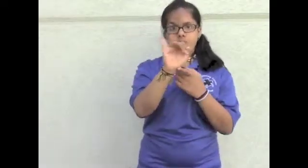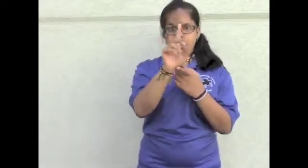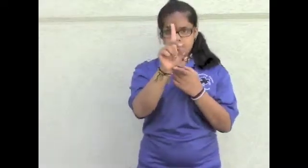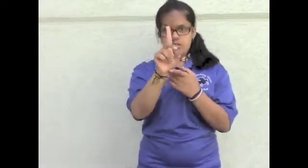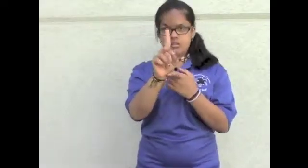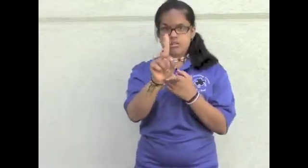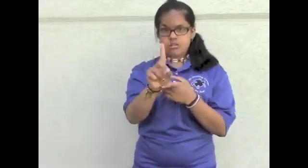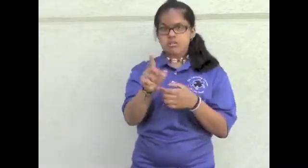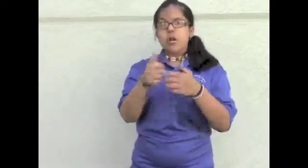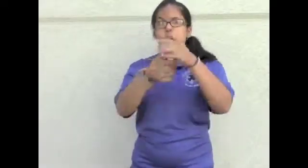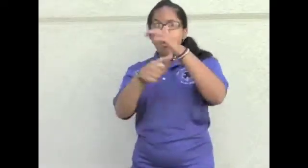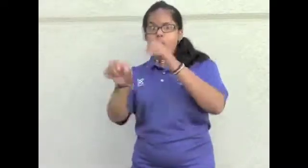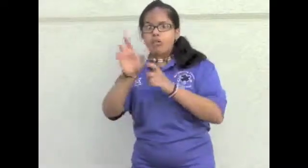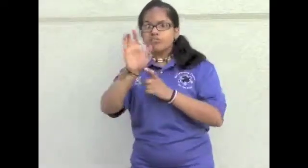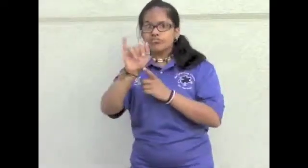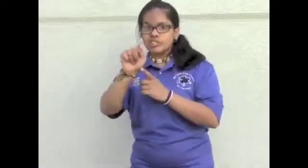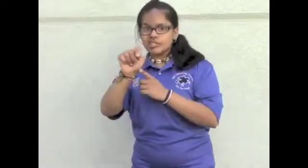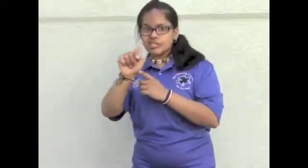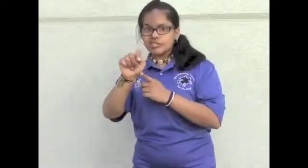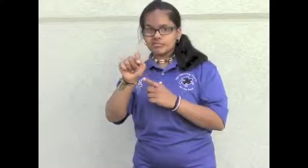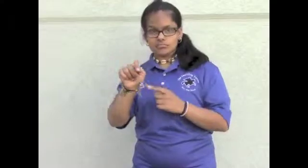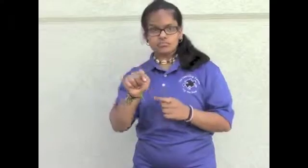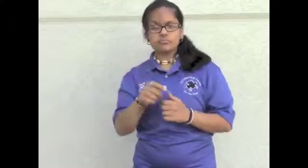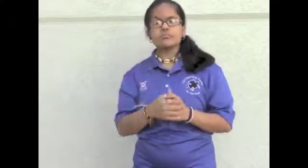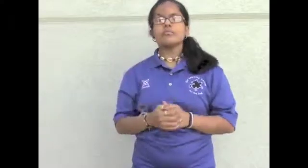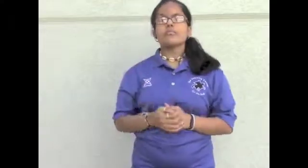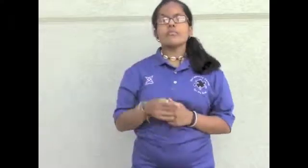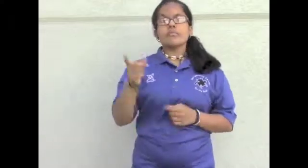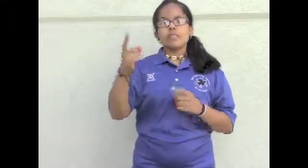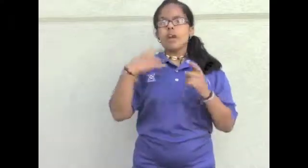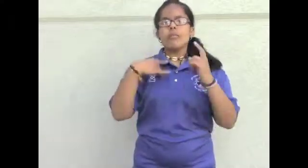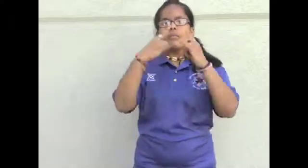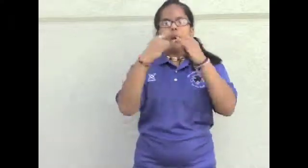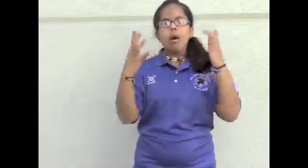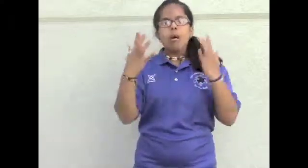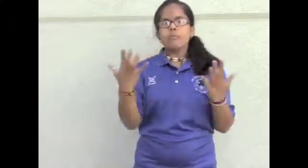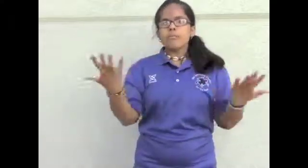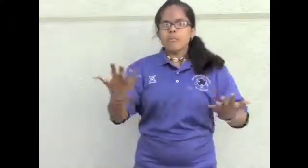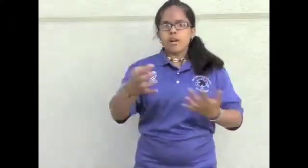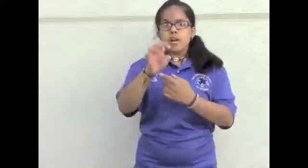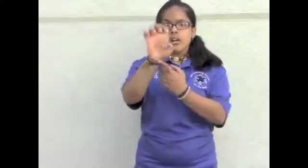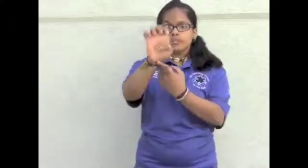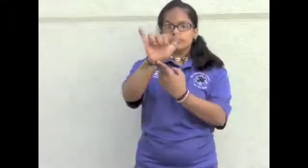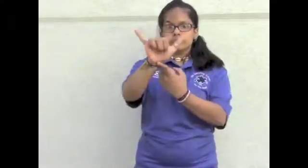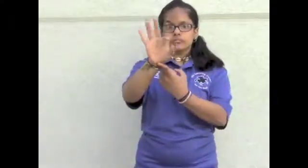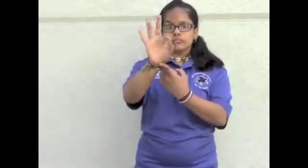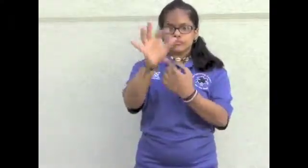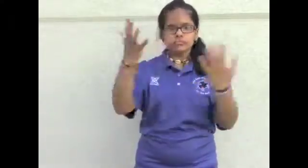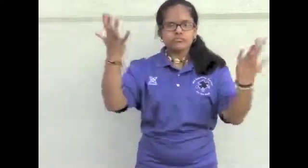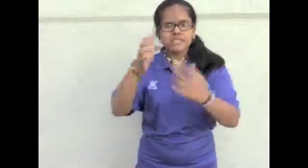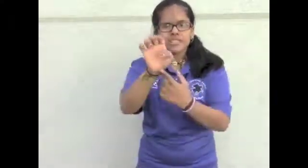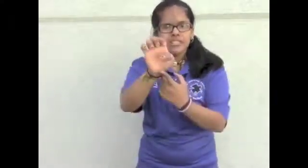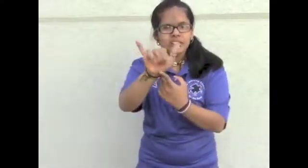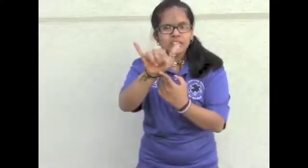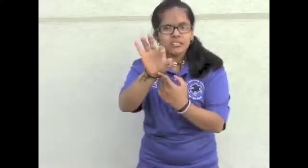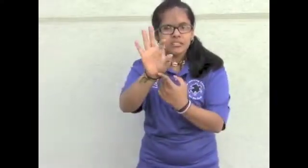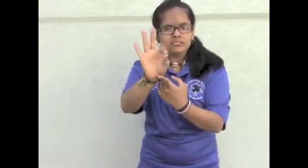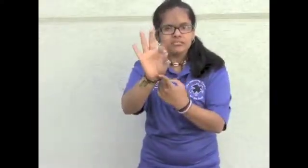That camp is at NTID, which is at the Rochester location, and the camp is